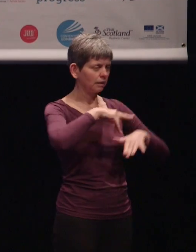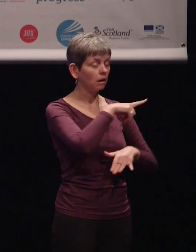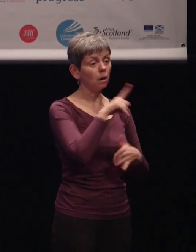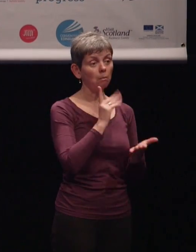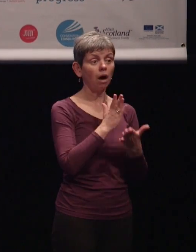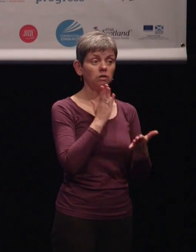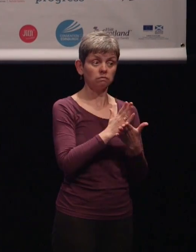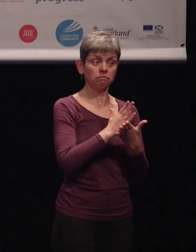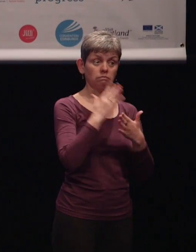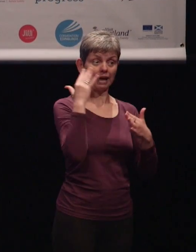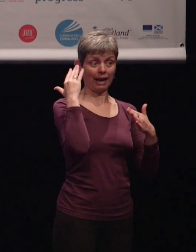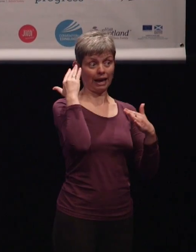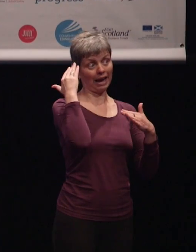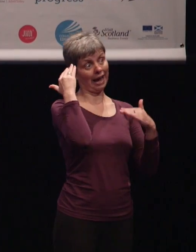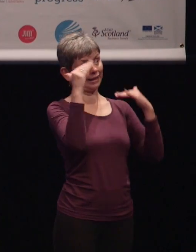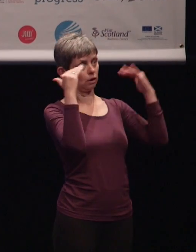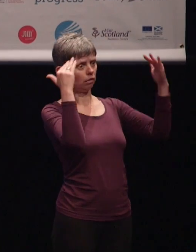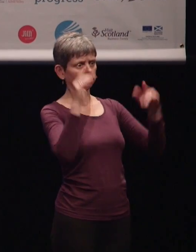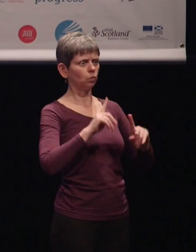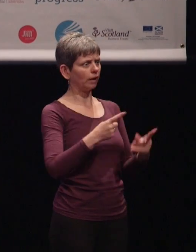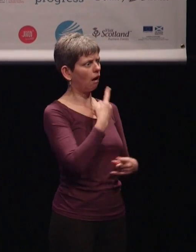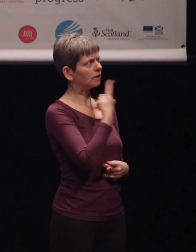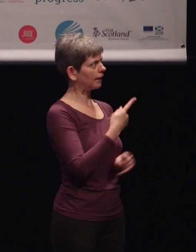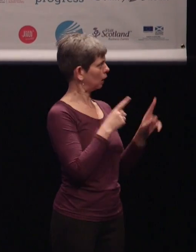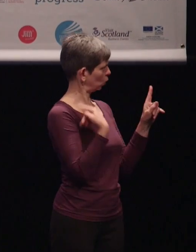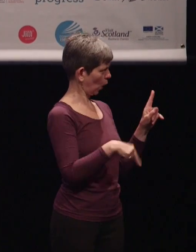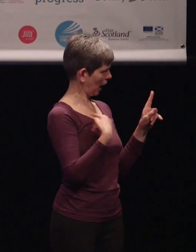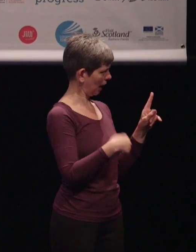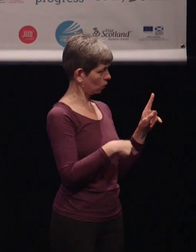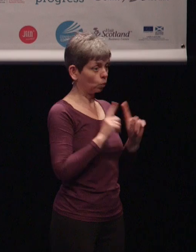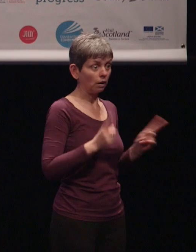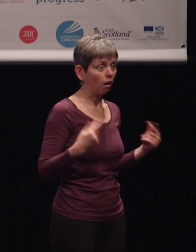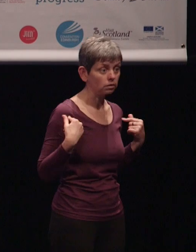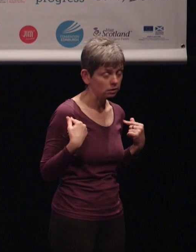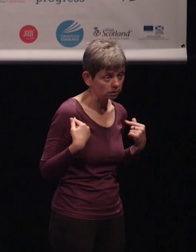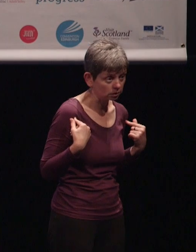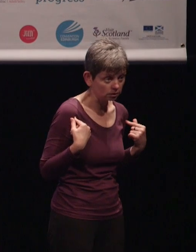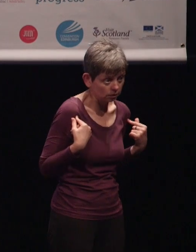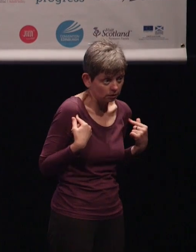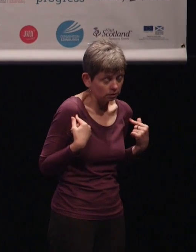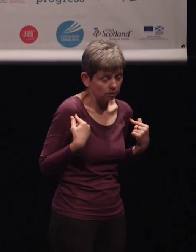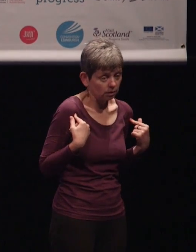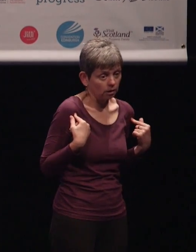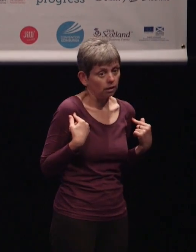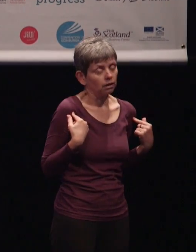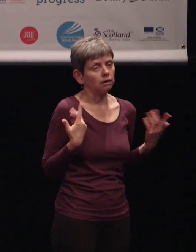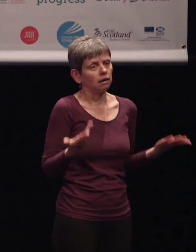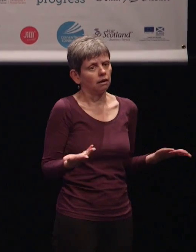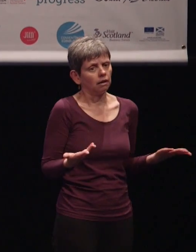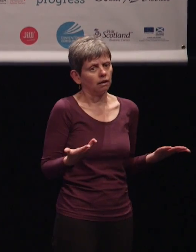adult in the meaning of the law, so we can't tell her that she can't do that, even if my experience is that